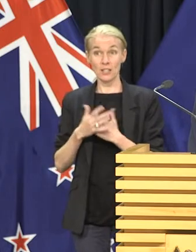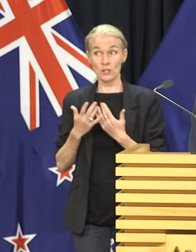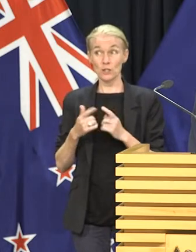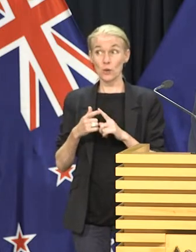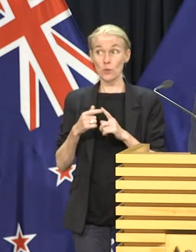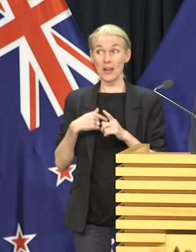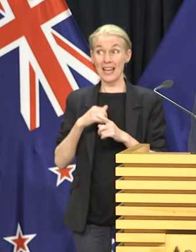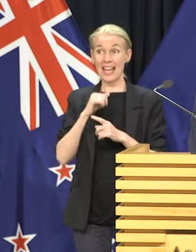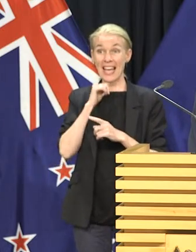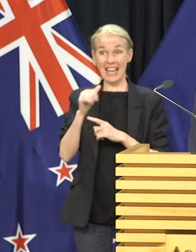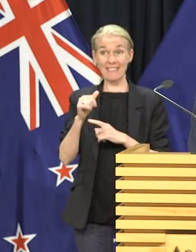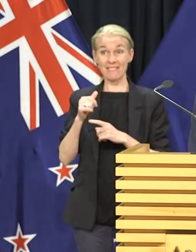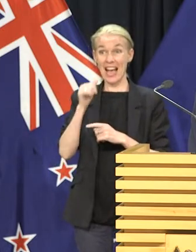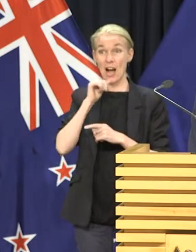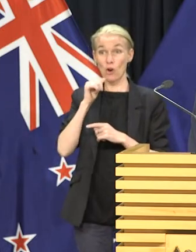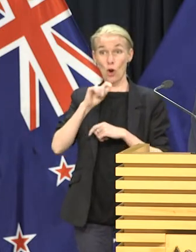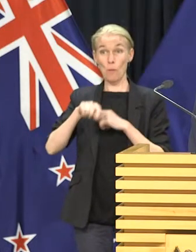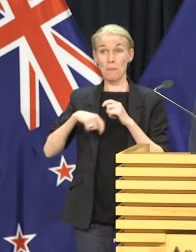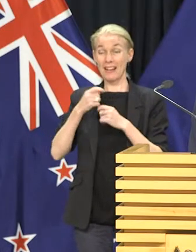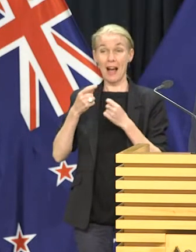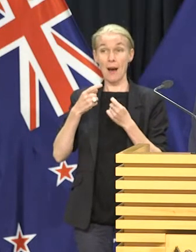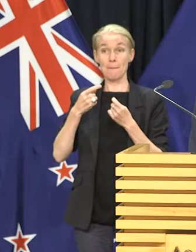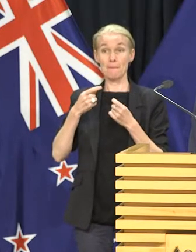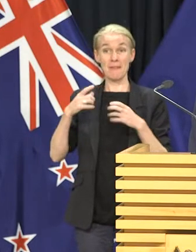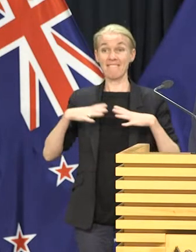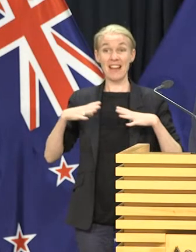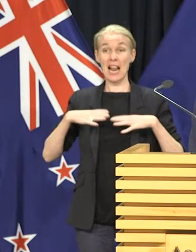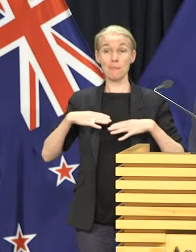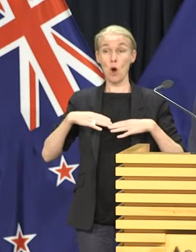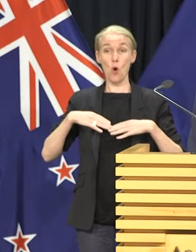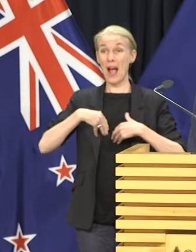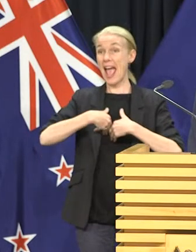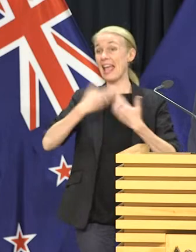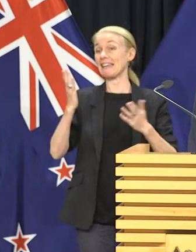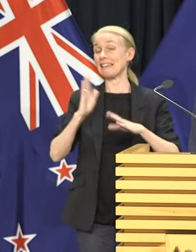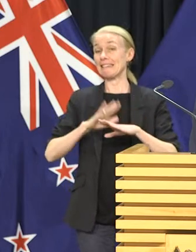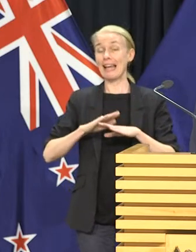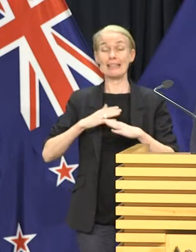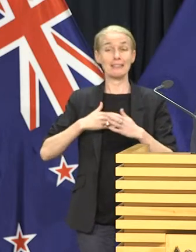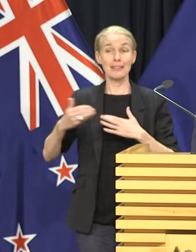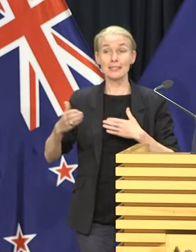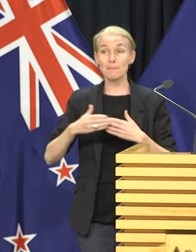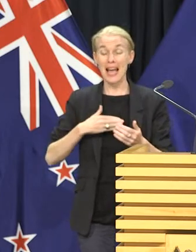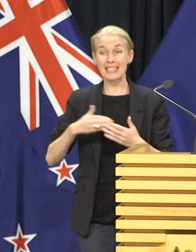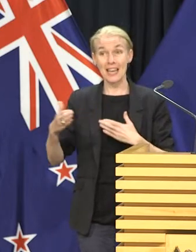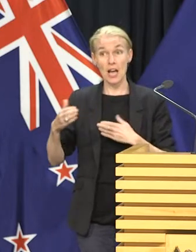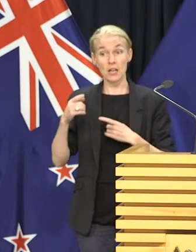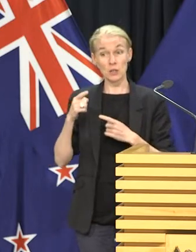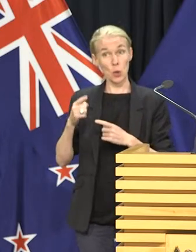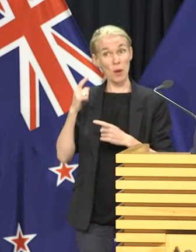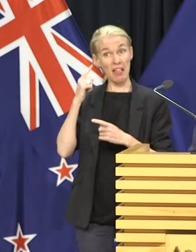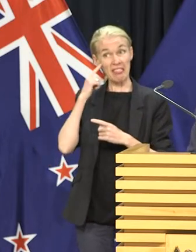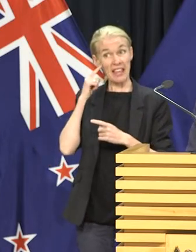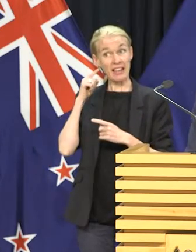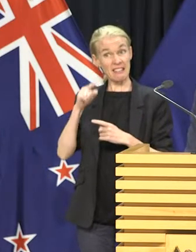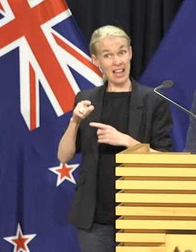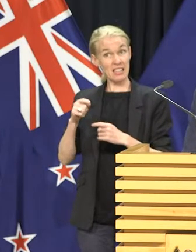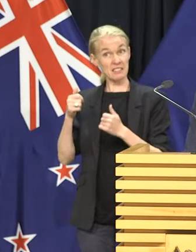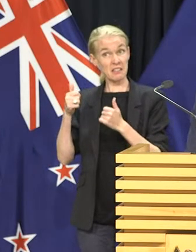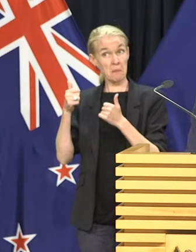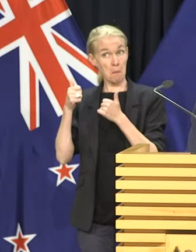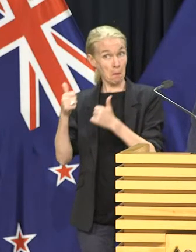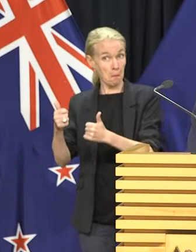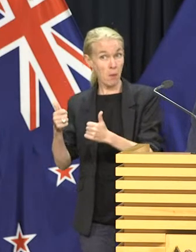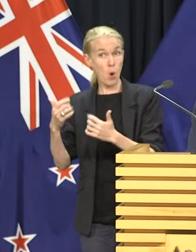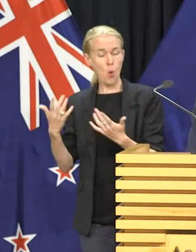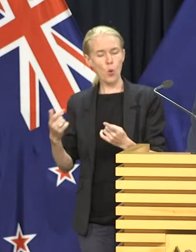that 365 days a year? Or would you like to see sort of an overhaul, I guess, in looking at alcohol as more of a health-based issue